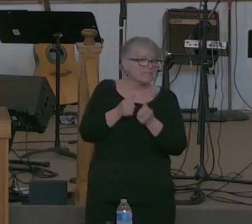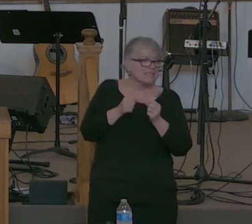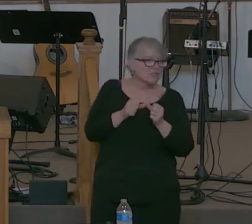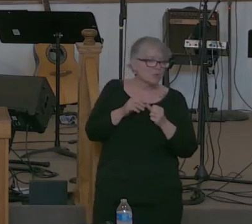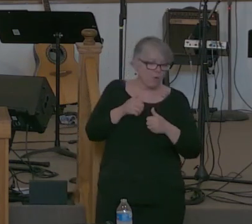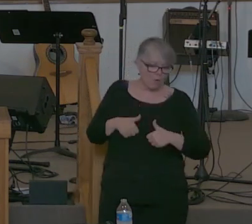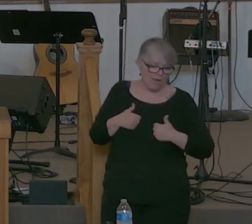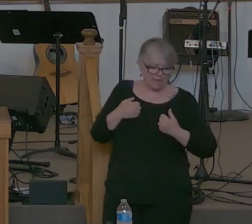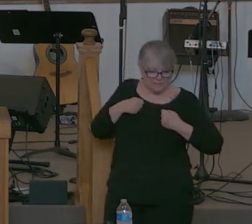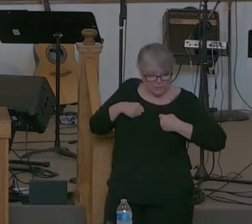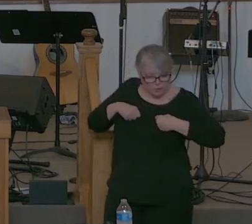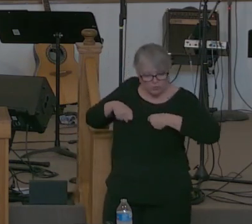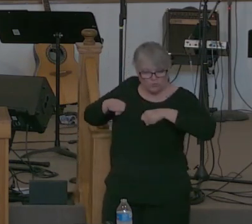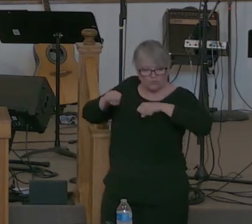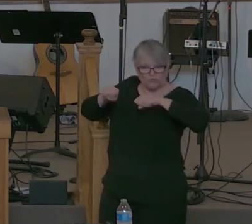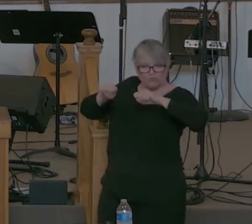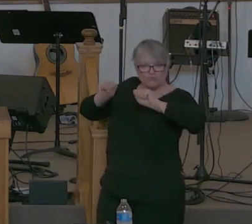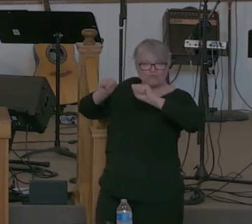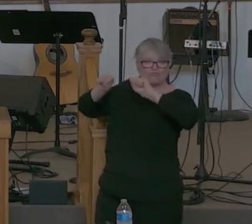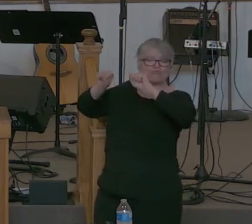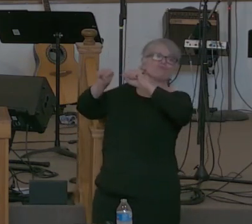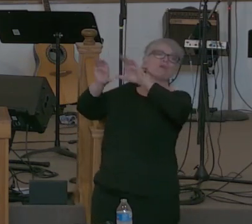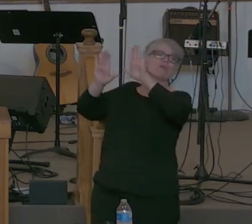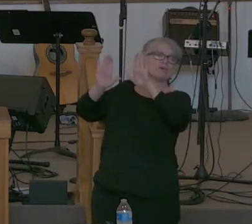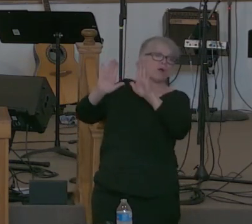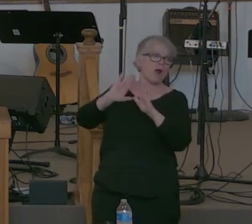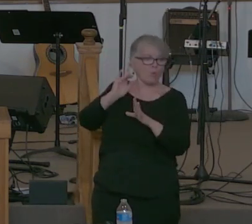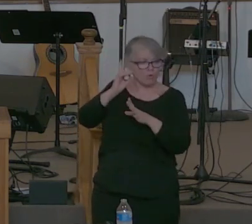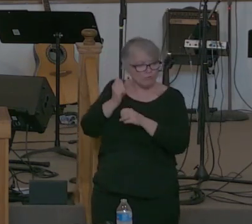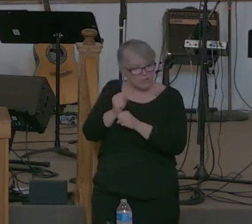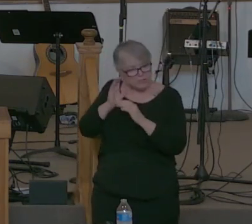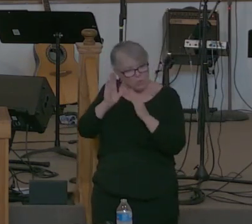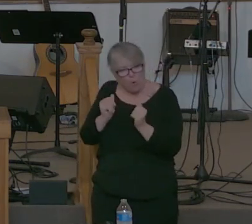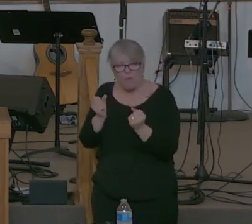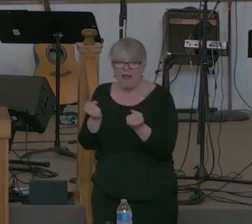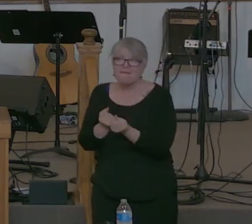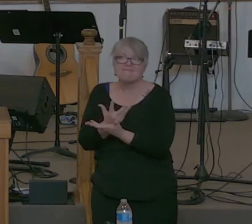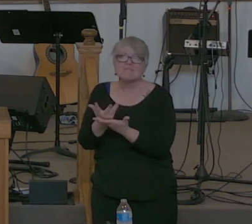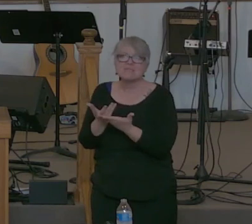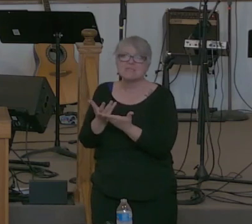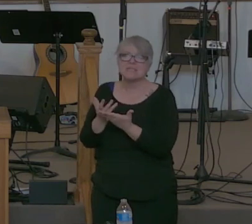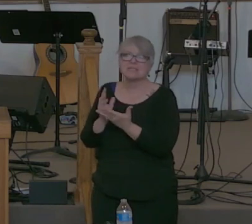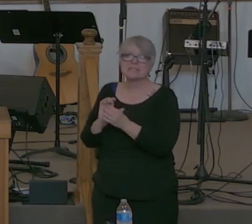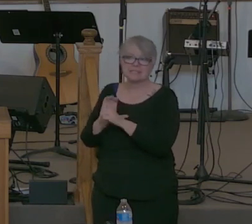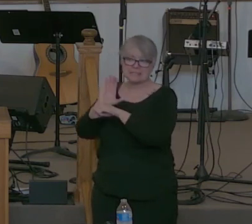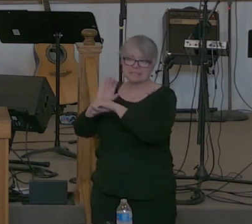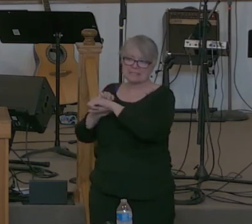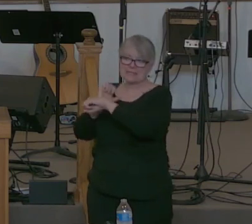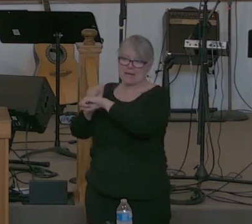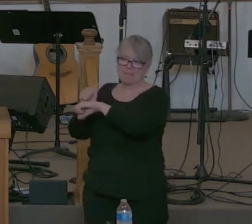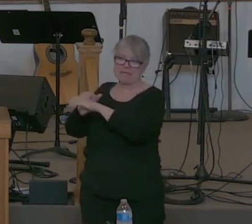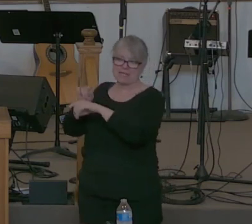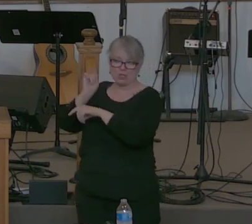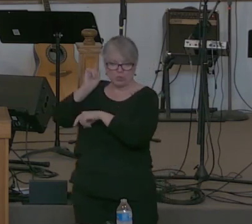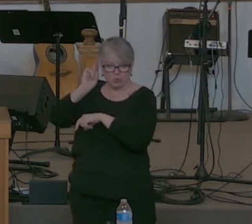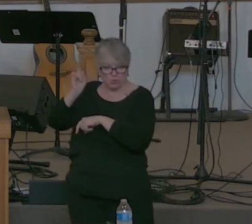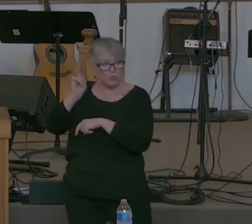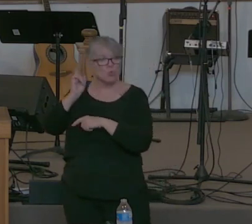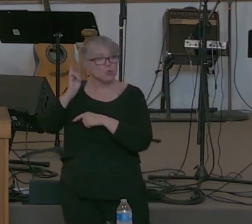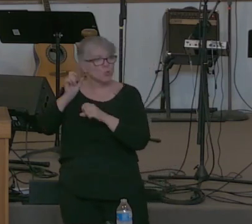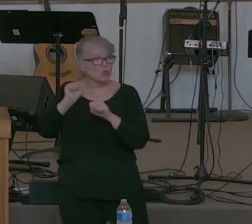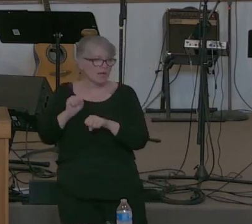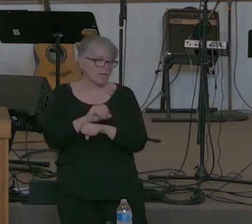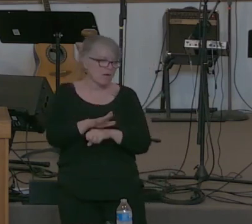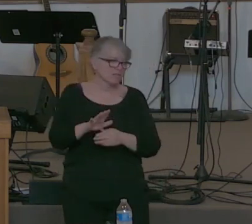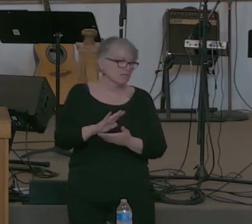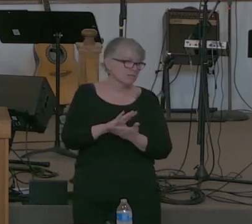lives, put our trust, put our hope, put our all in all in you. For you're the one that can set us free. You're